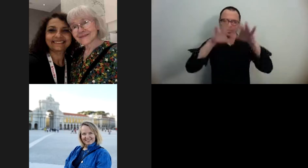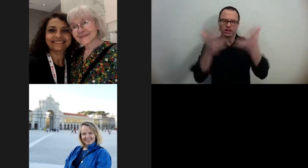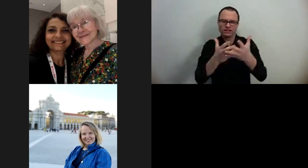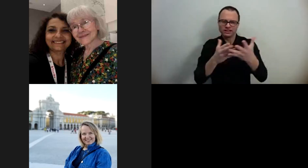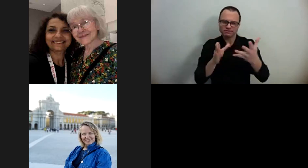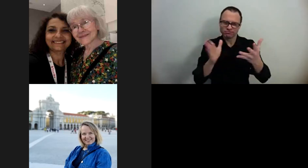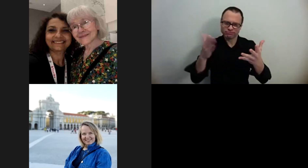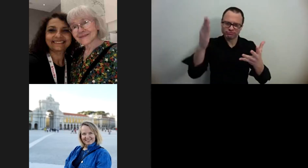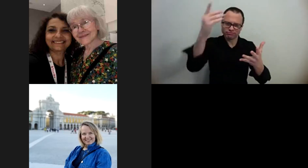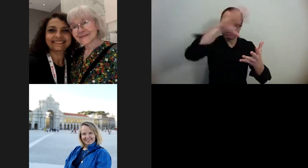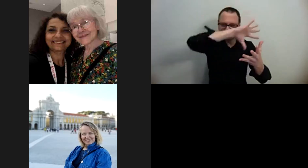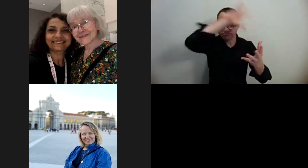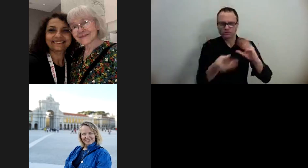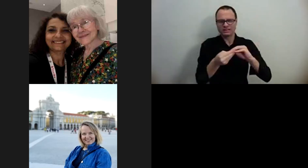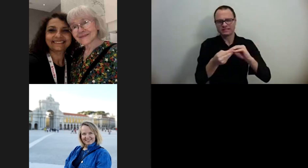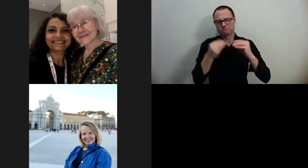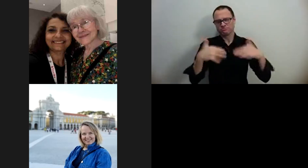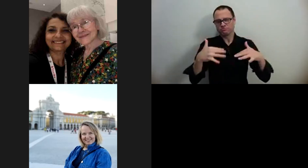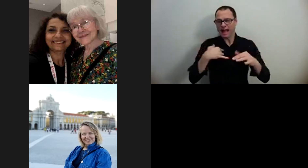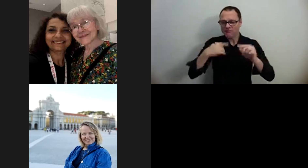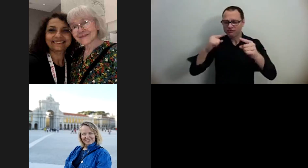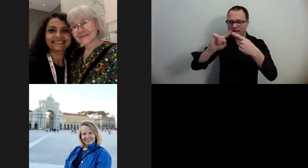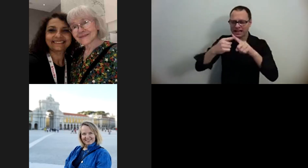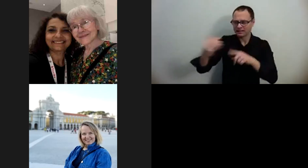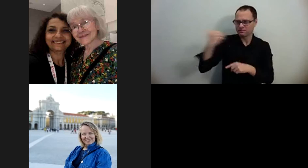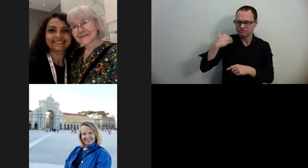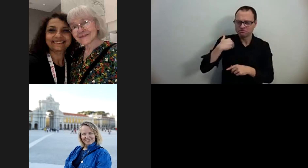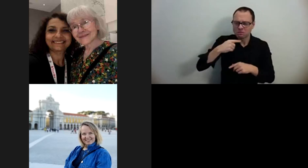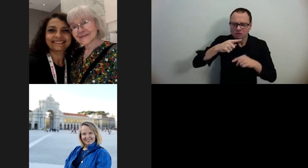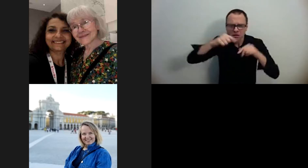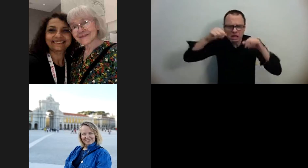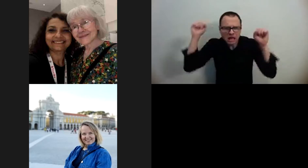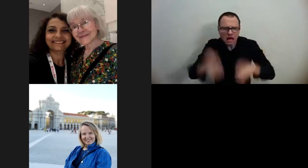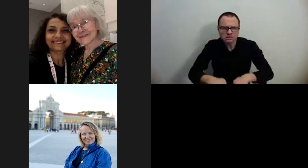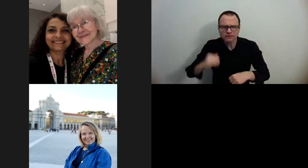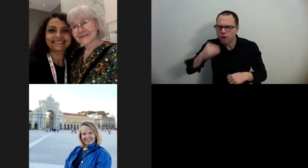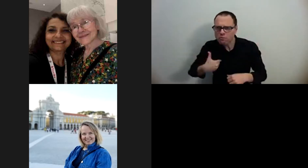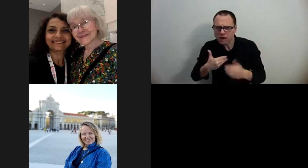Very impressive. She gave a life story, how she traveled the world on her own.